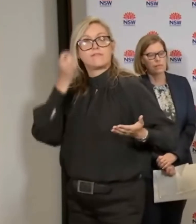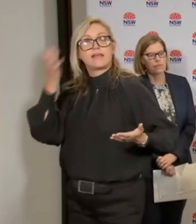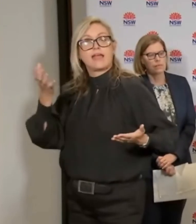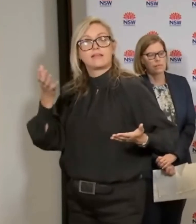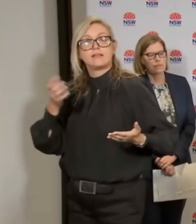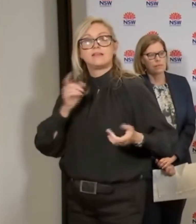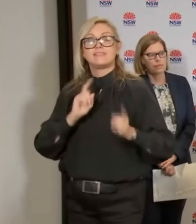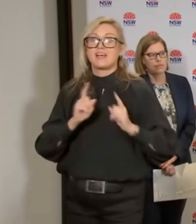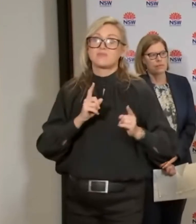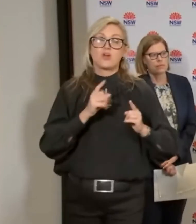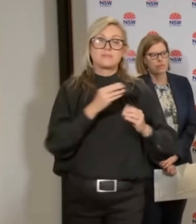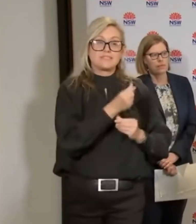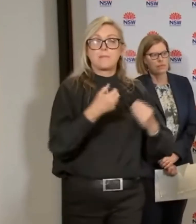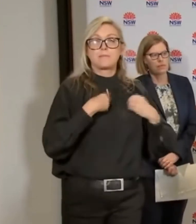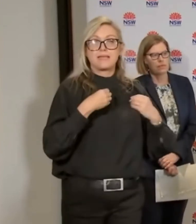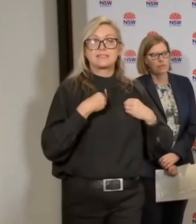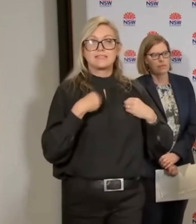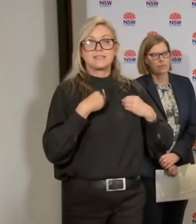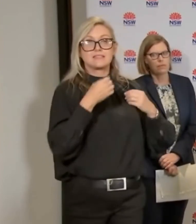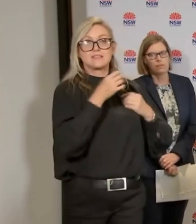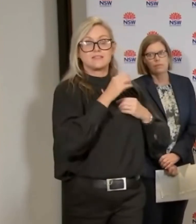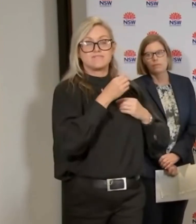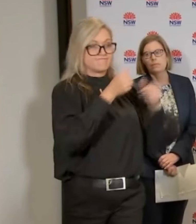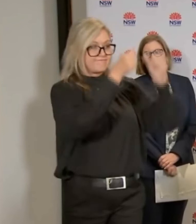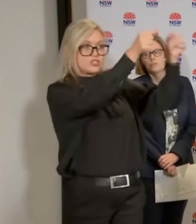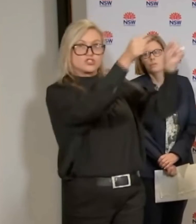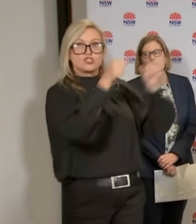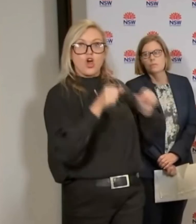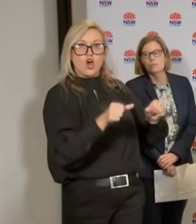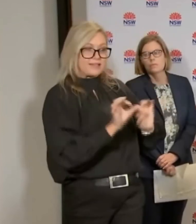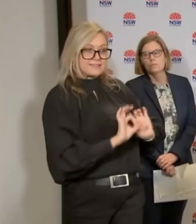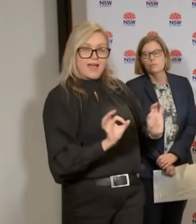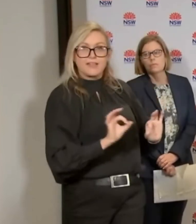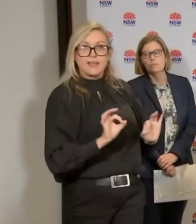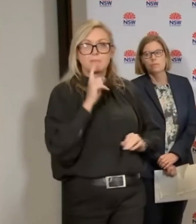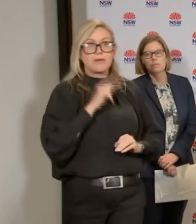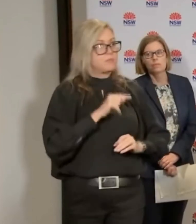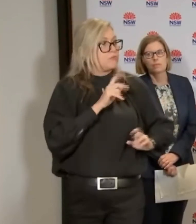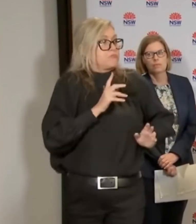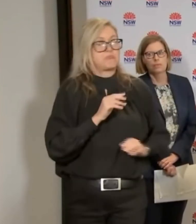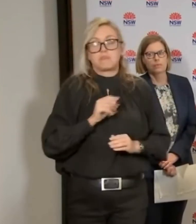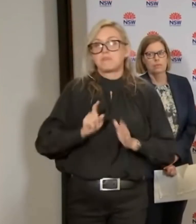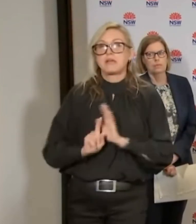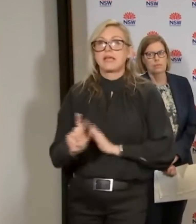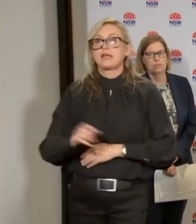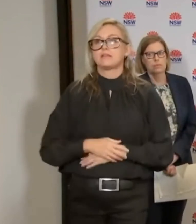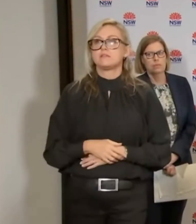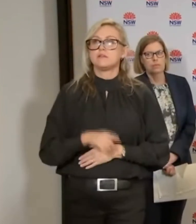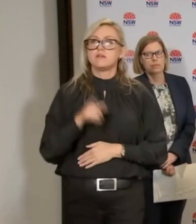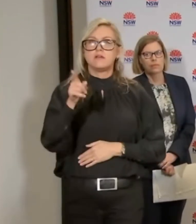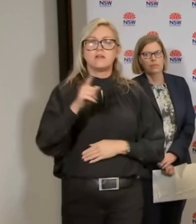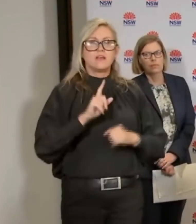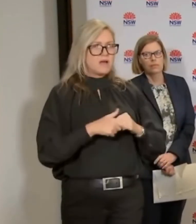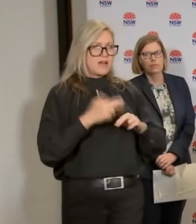the signage around about the QR codes and insisting on that. So, leaving the signing issue aside, though, like with groups of people standing up at bars, if we haven't had